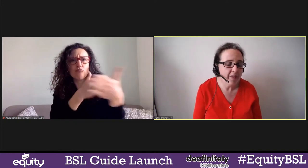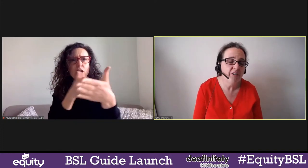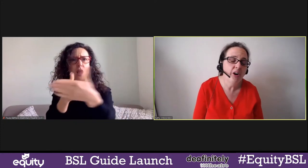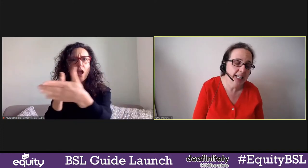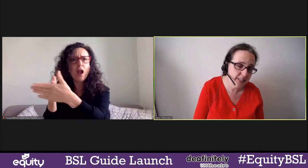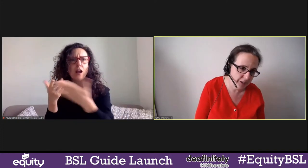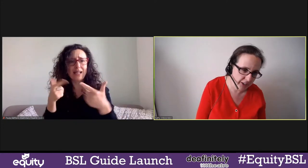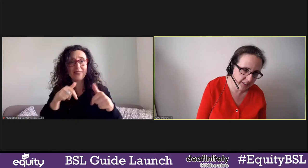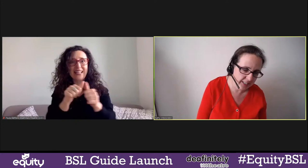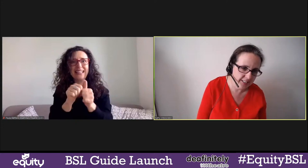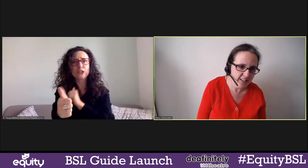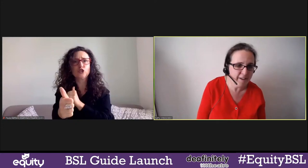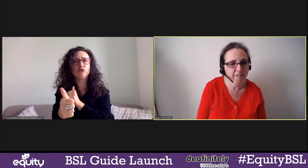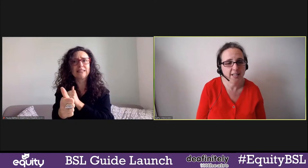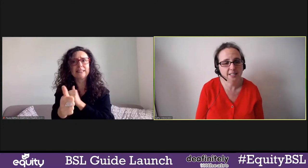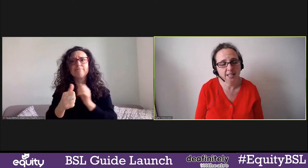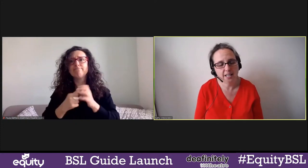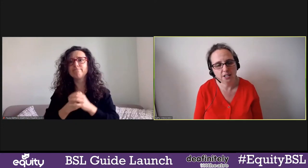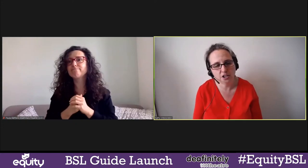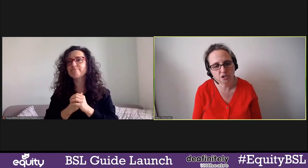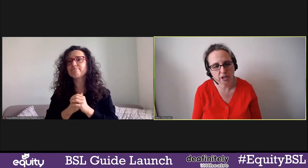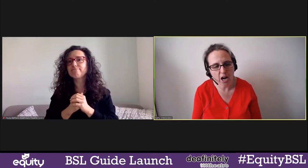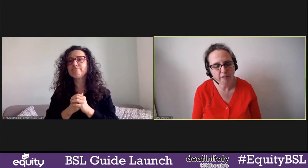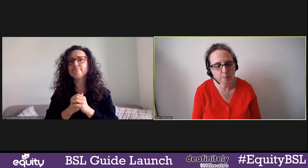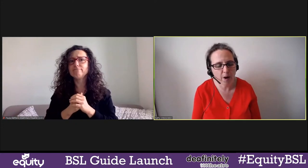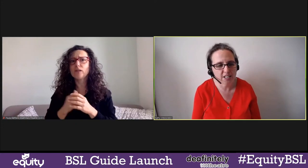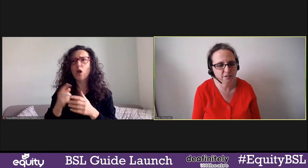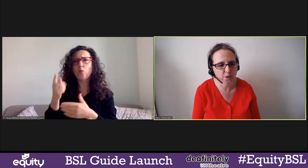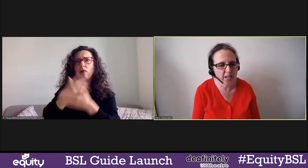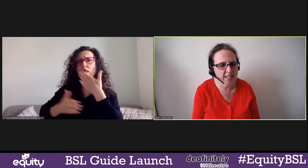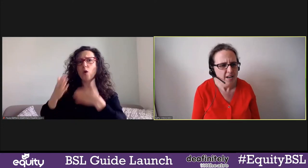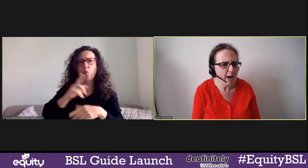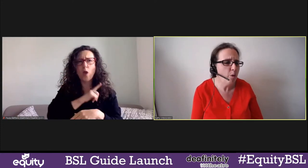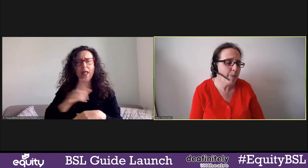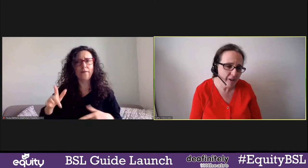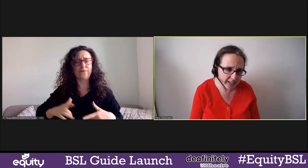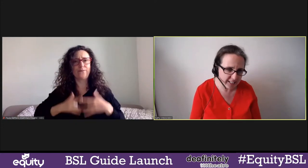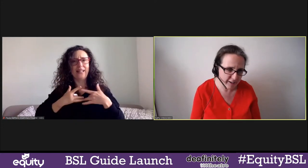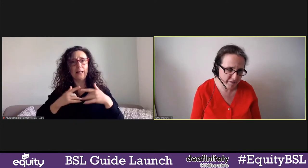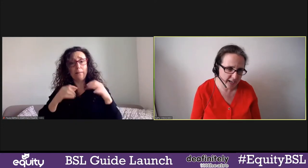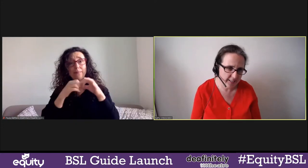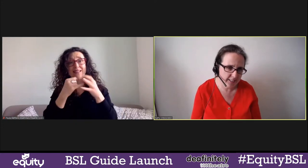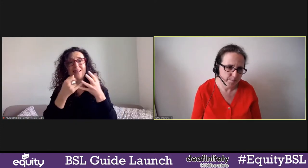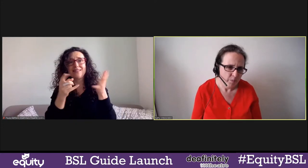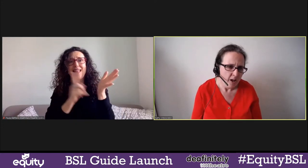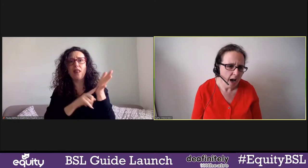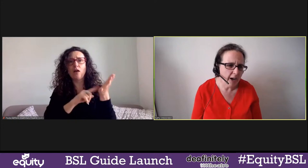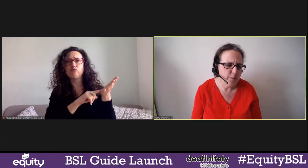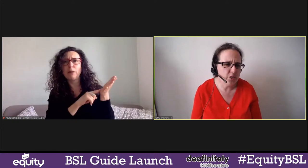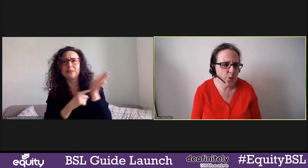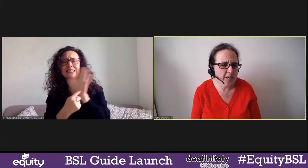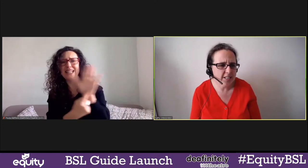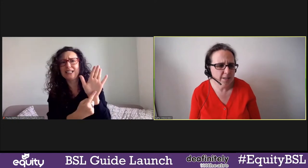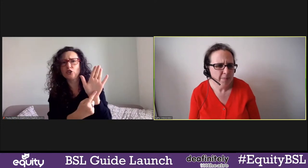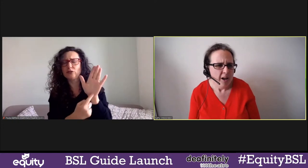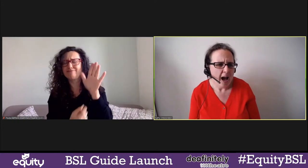own experiences that they've faced in the industry over the past few years and what barriers they've faced. I'm going to be talking to them